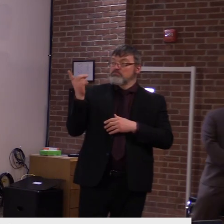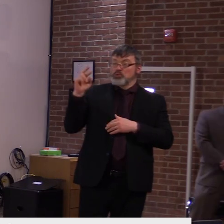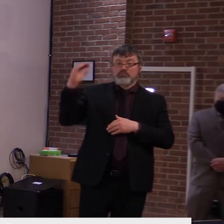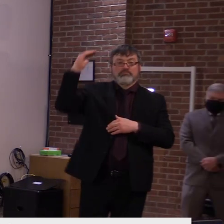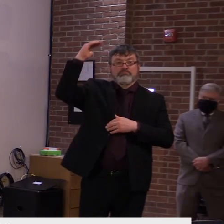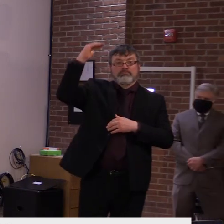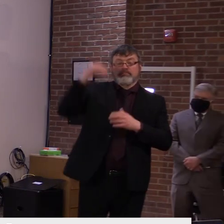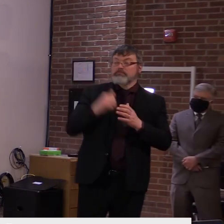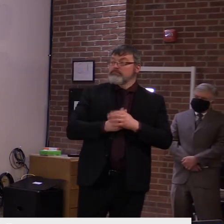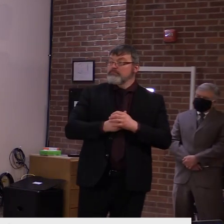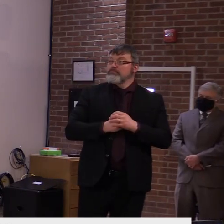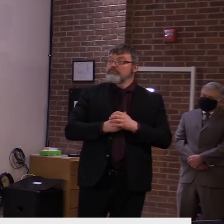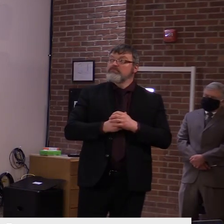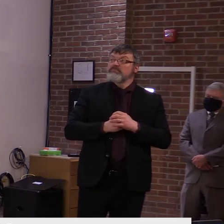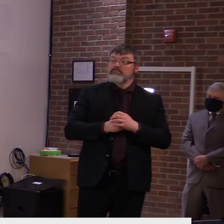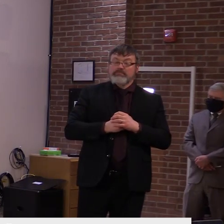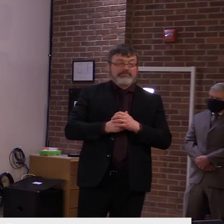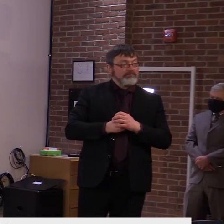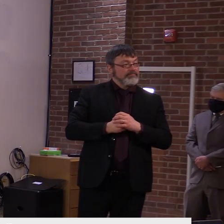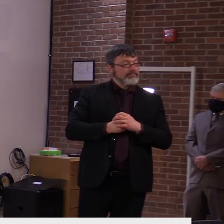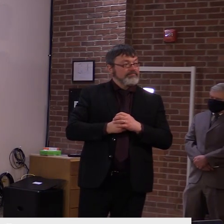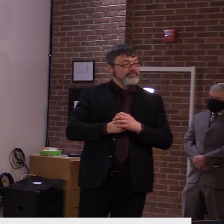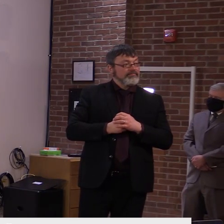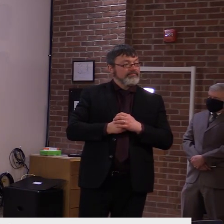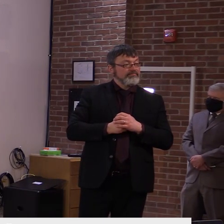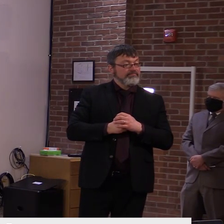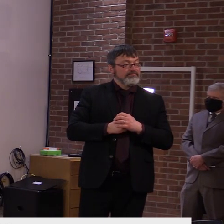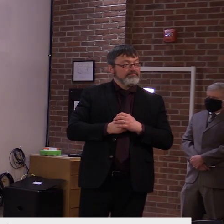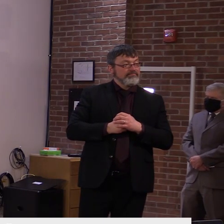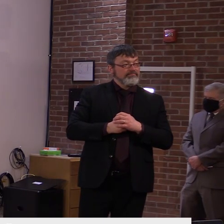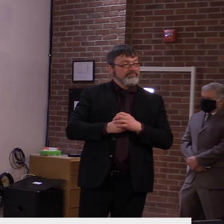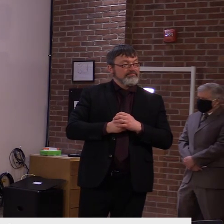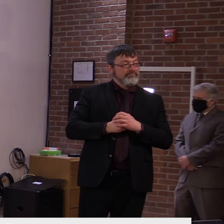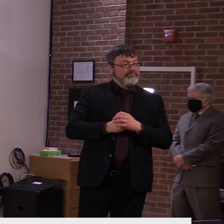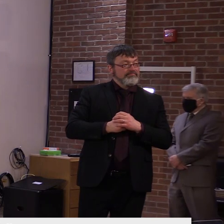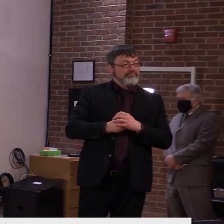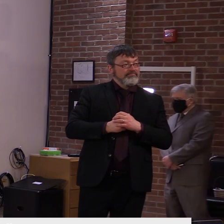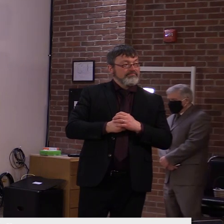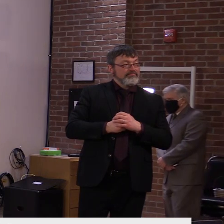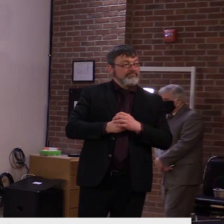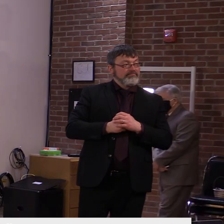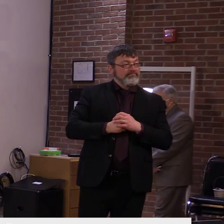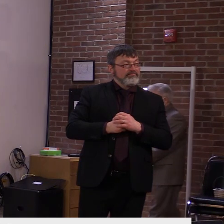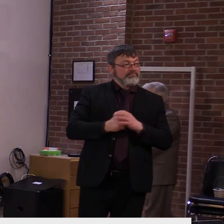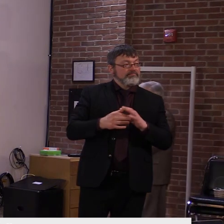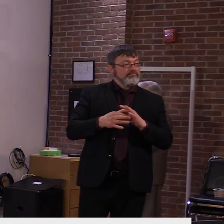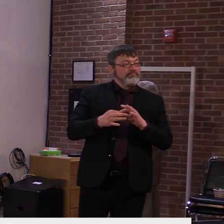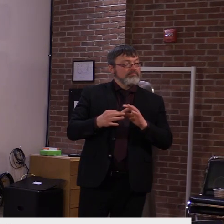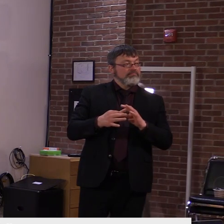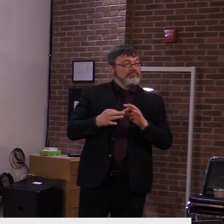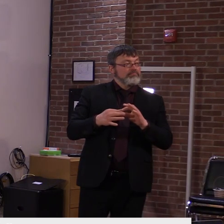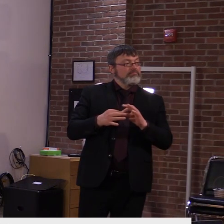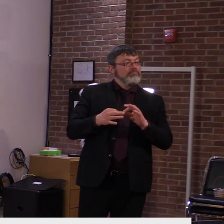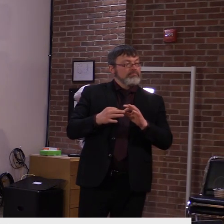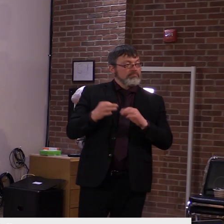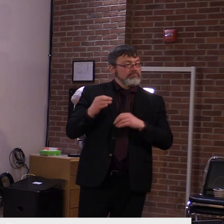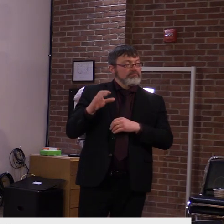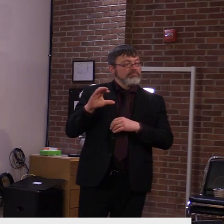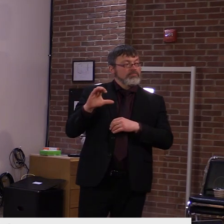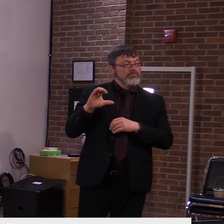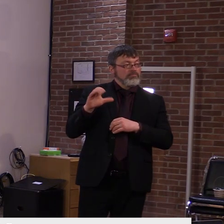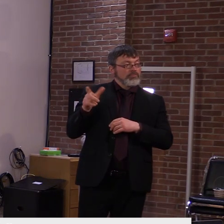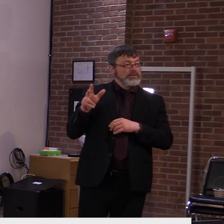still testing positive for COVID up to 30 days after their two-week quarantine. Is this happening in Vermont, and how long can someone